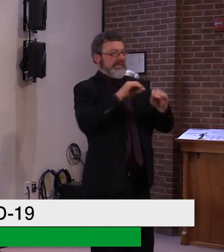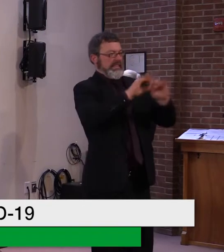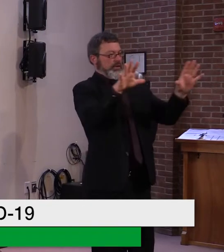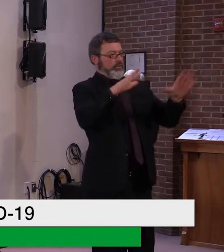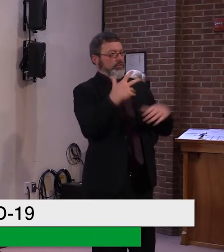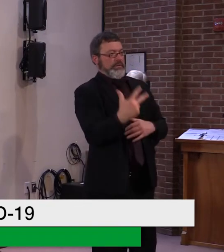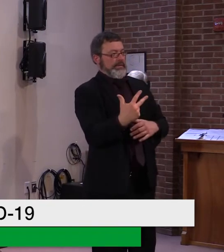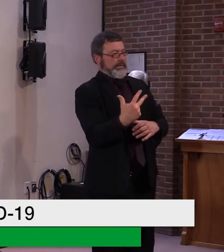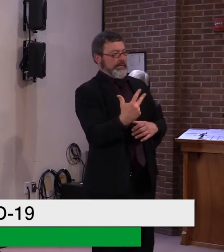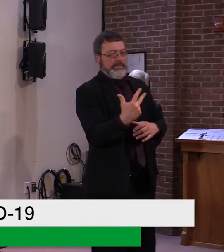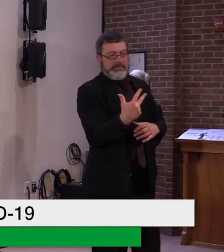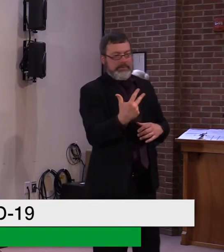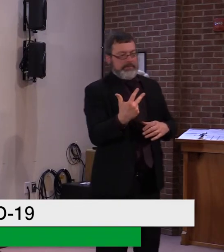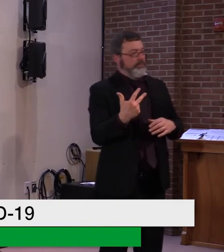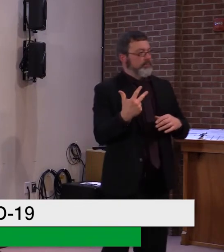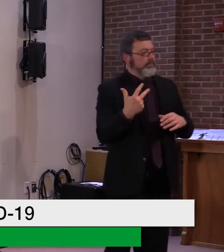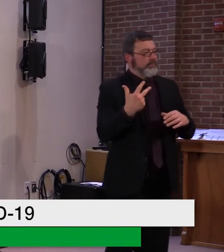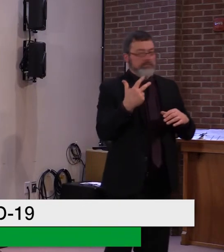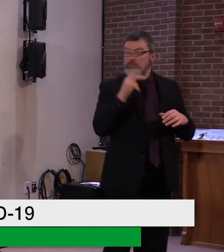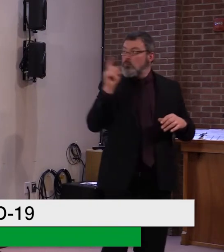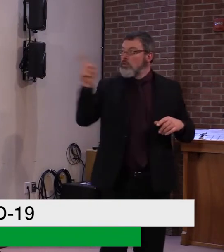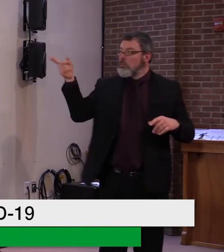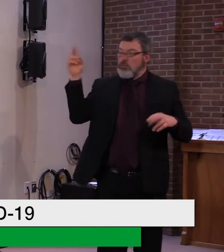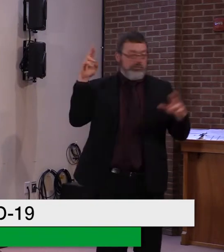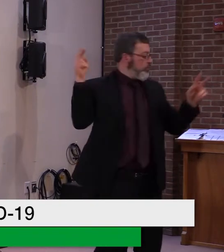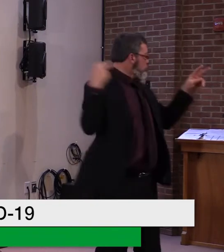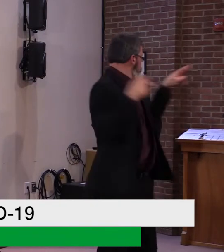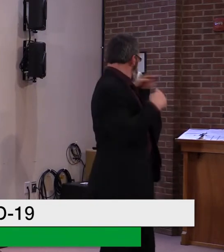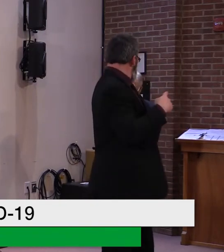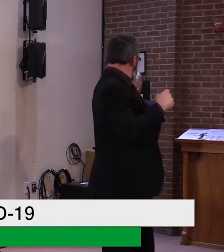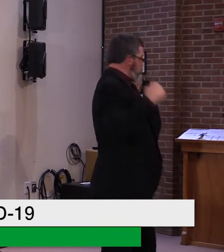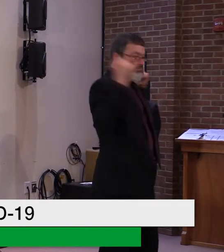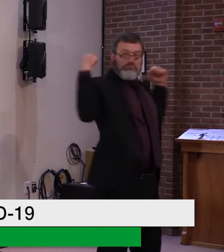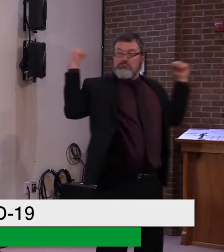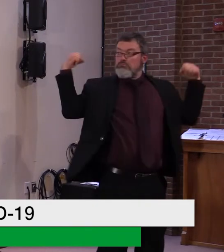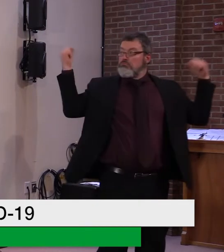right i believe the answer is three